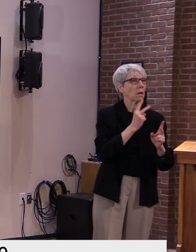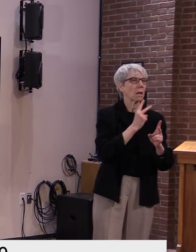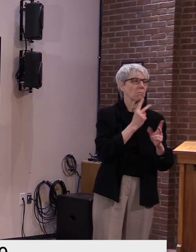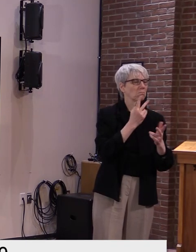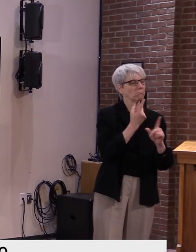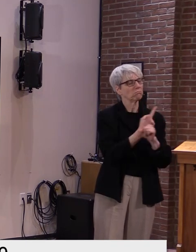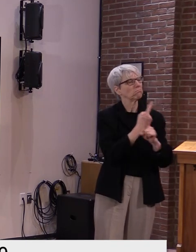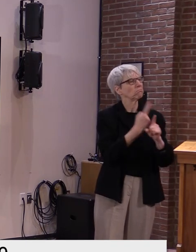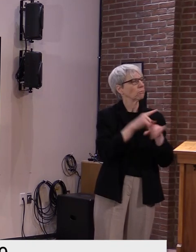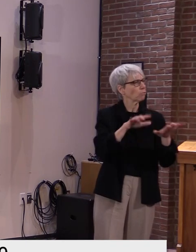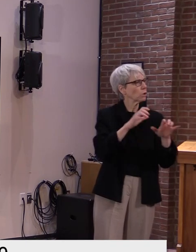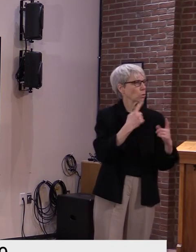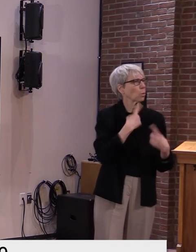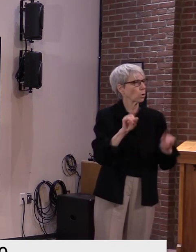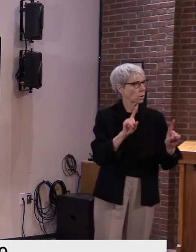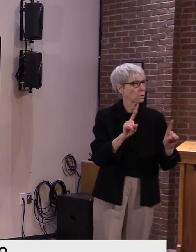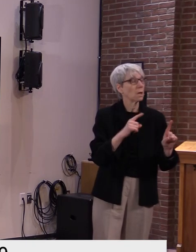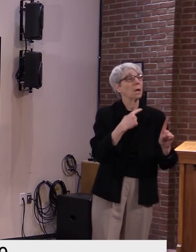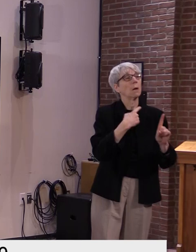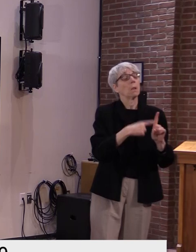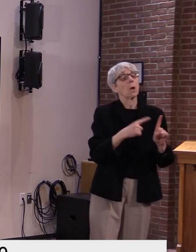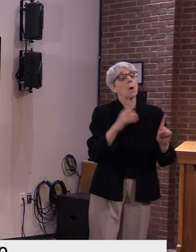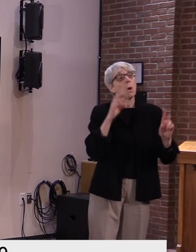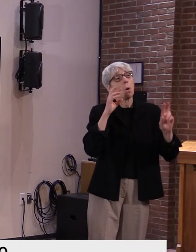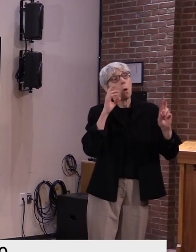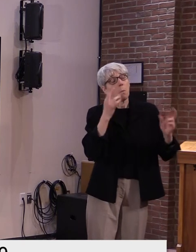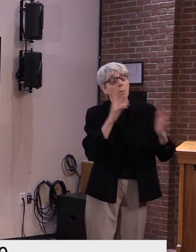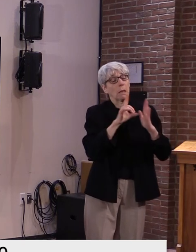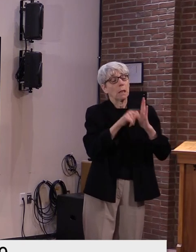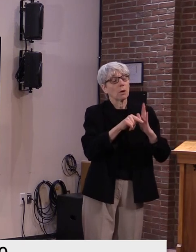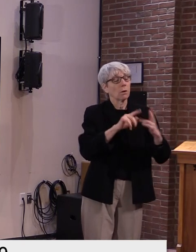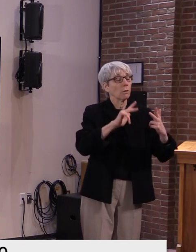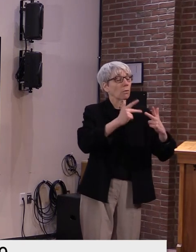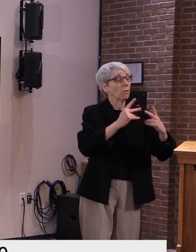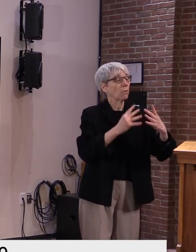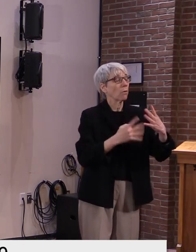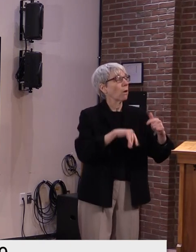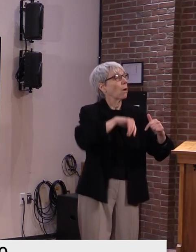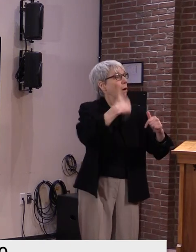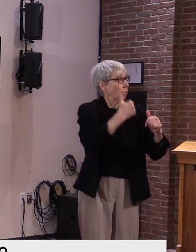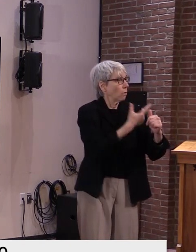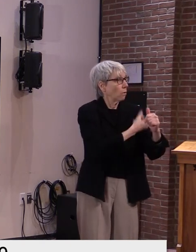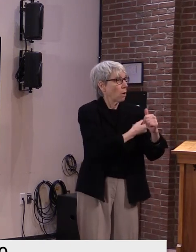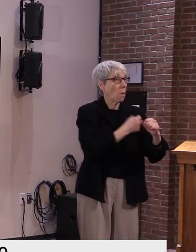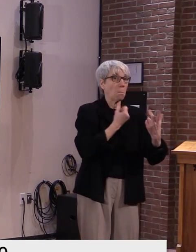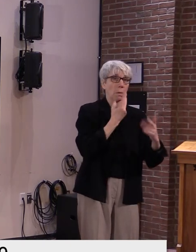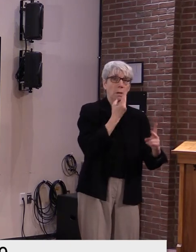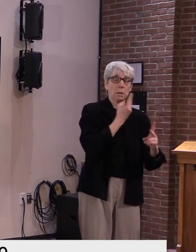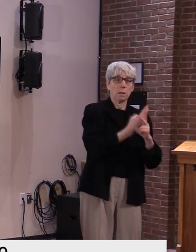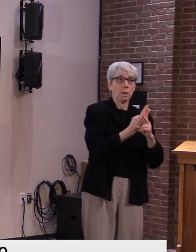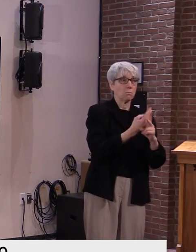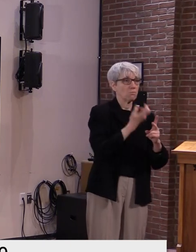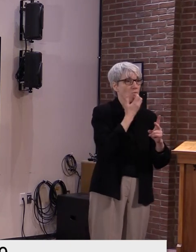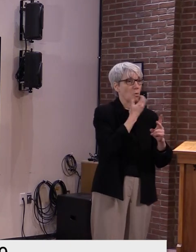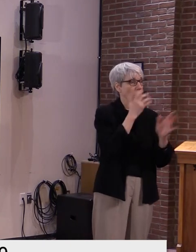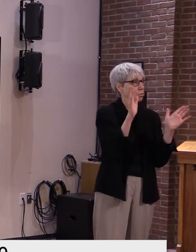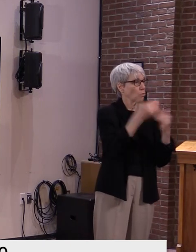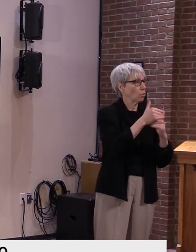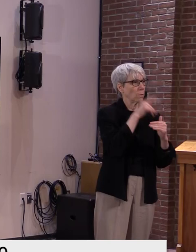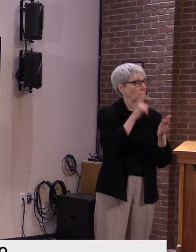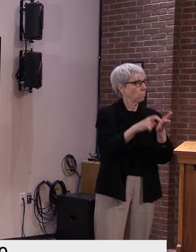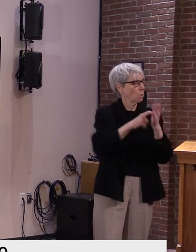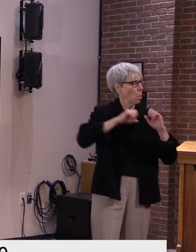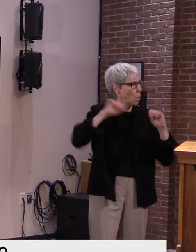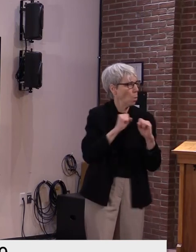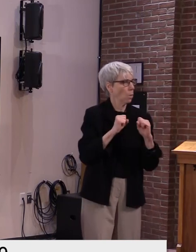vaccines coming out, possibly, that could be stored at room temperature. So again, we believe